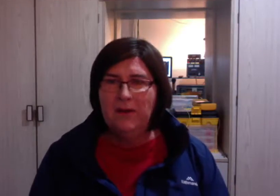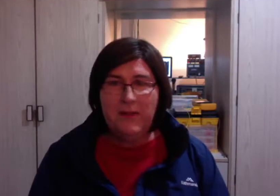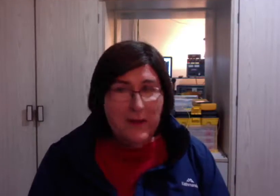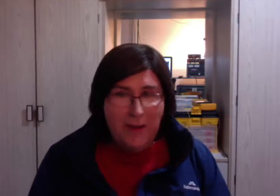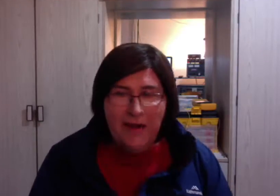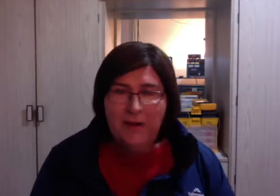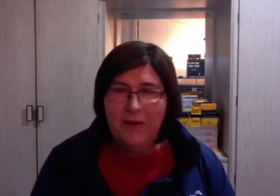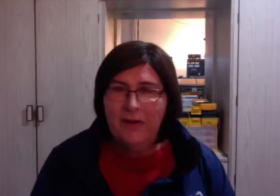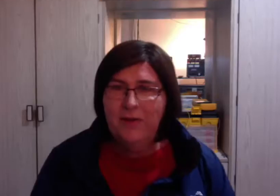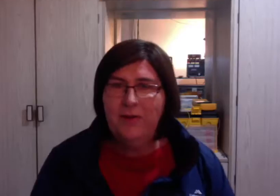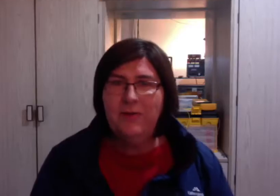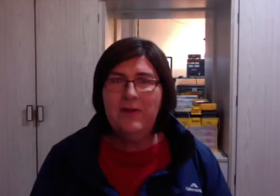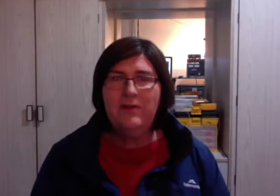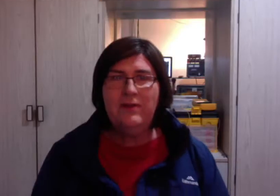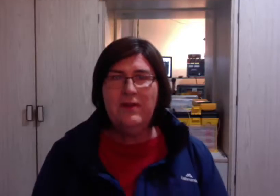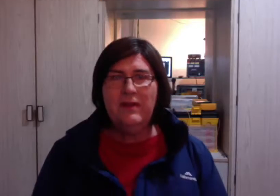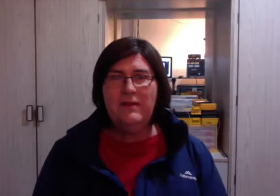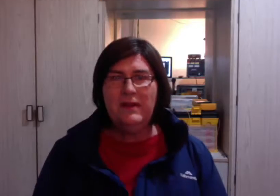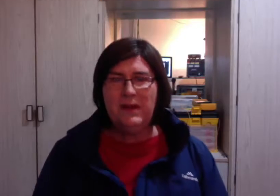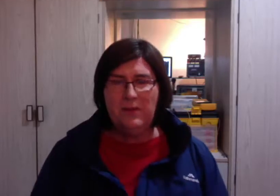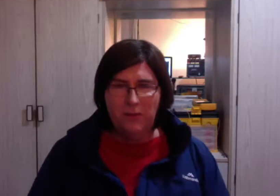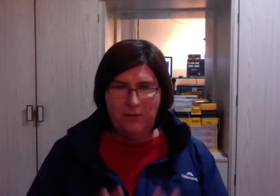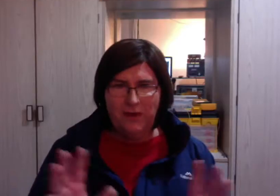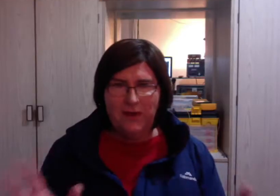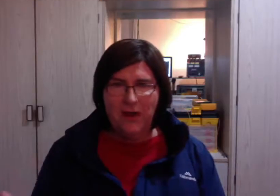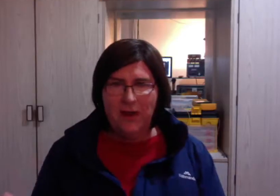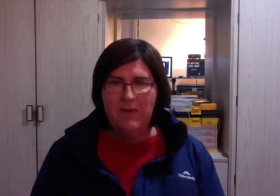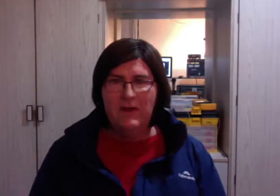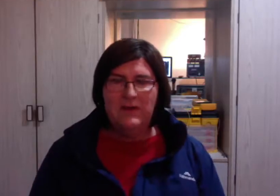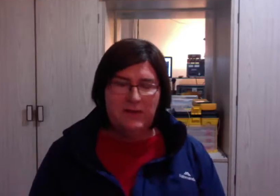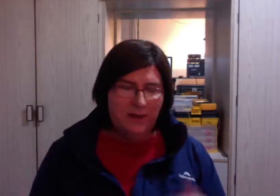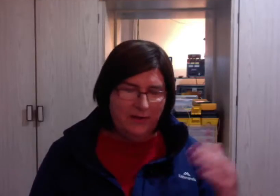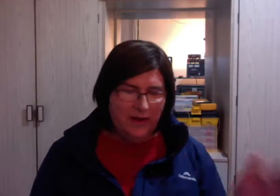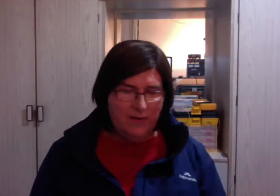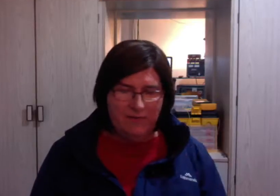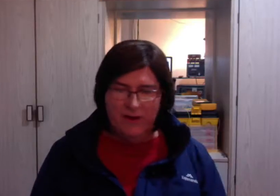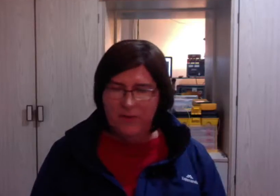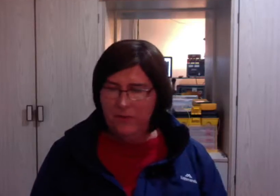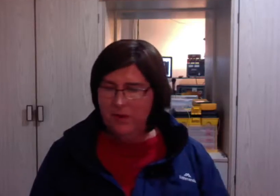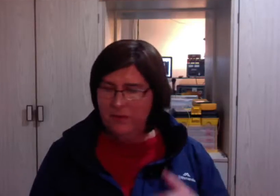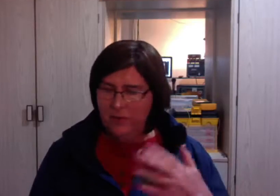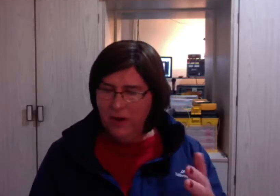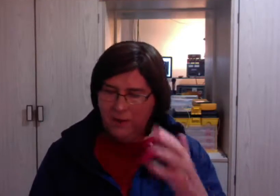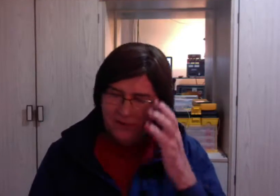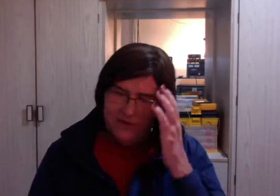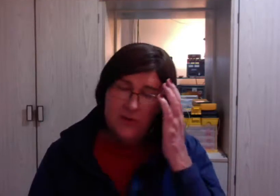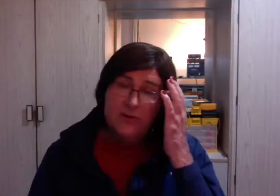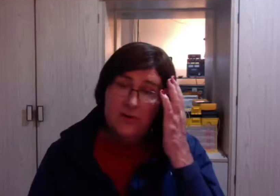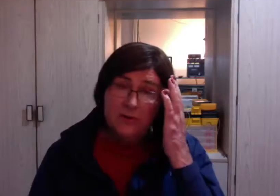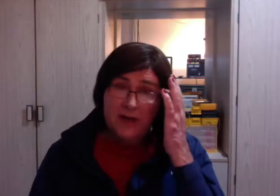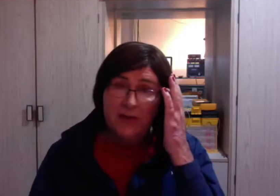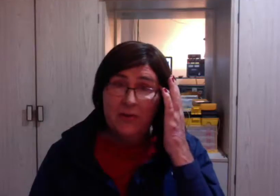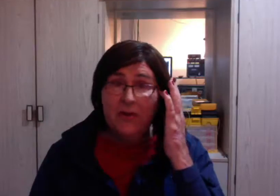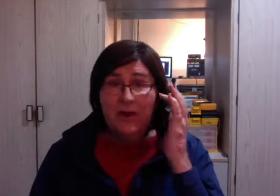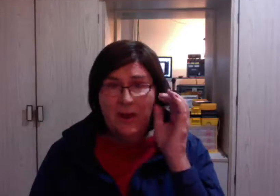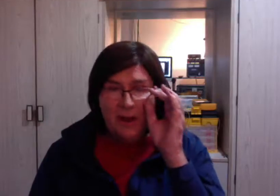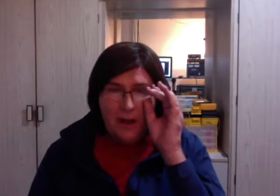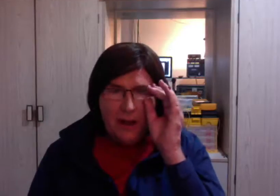think about going on tours with us. Thank you all for your time. Check us out on Facebook, subscribe to this YouTube channel,